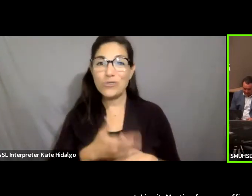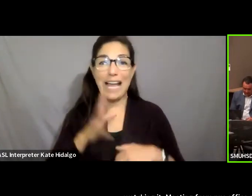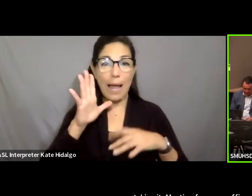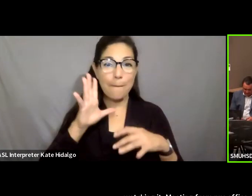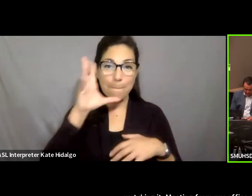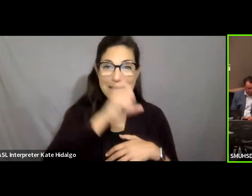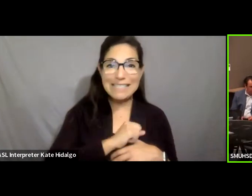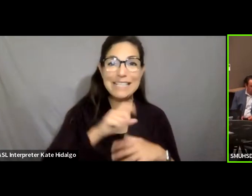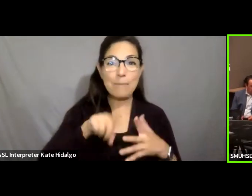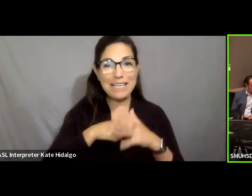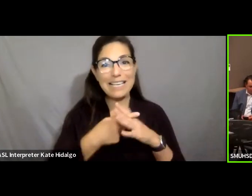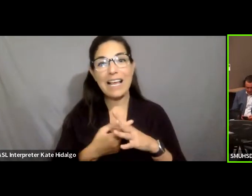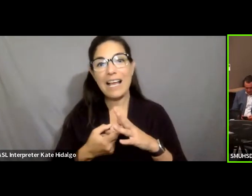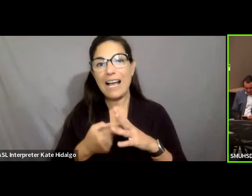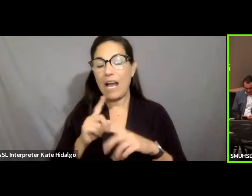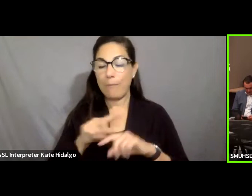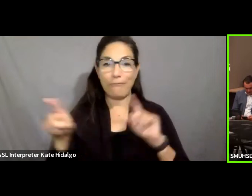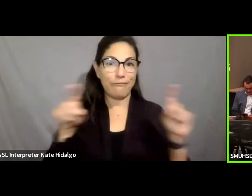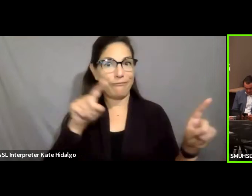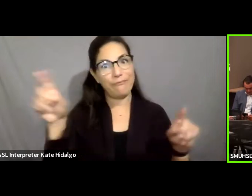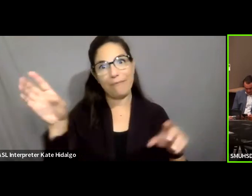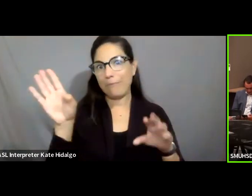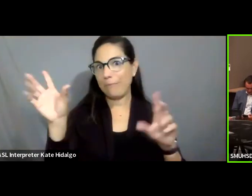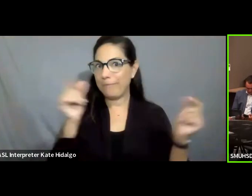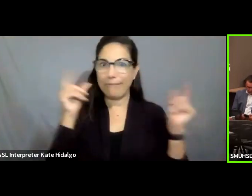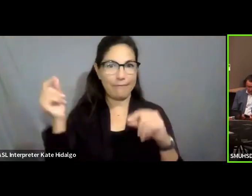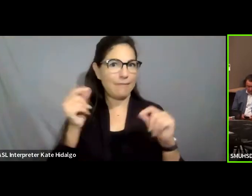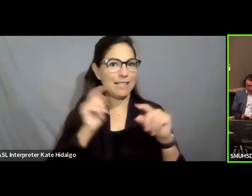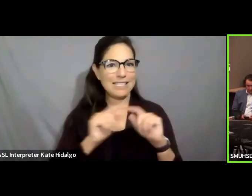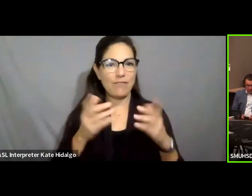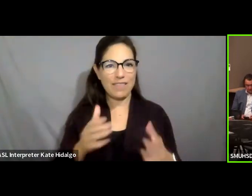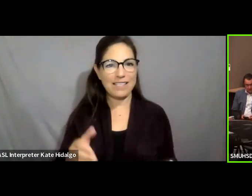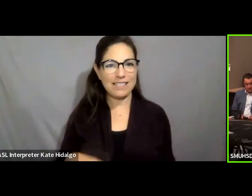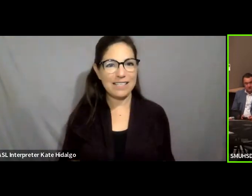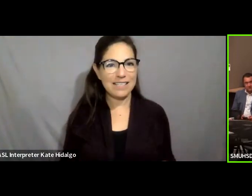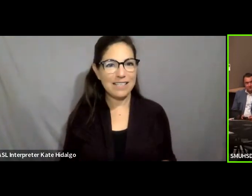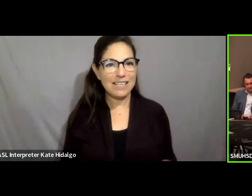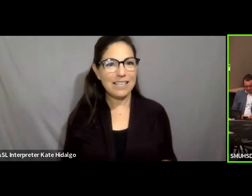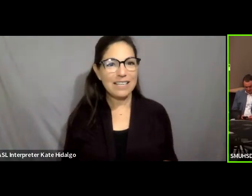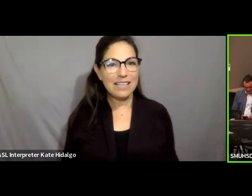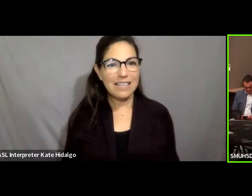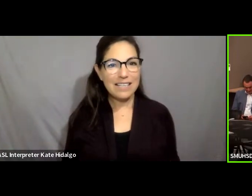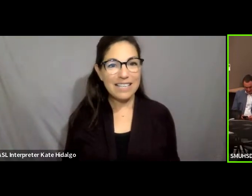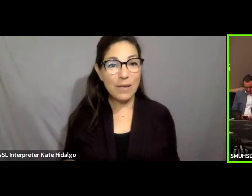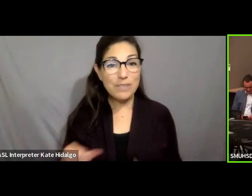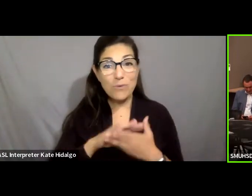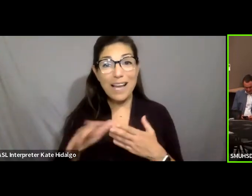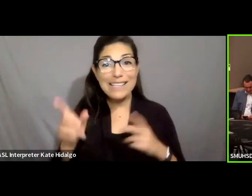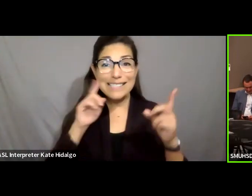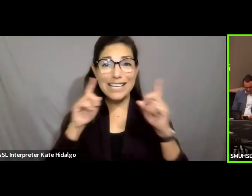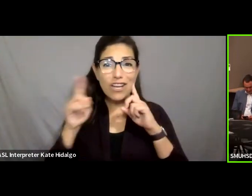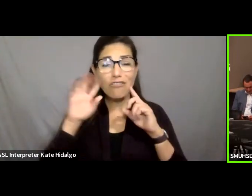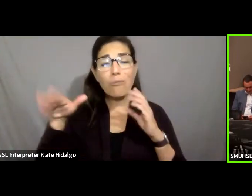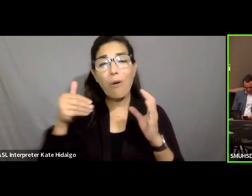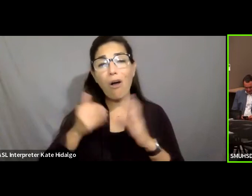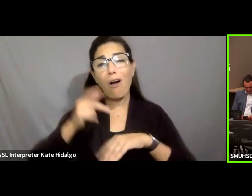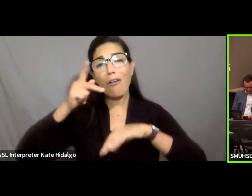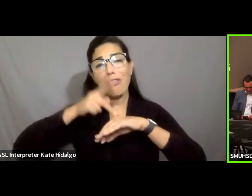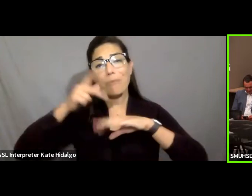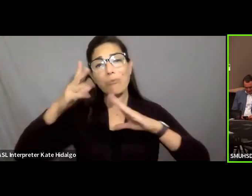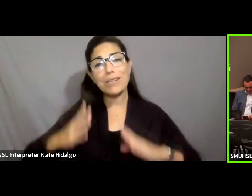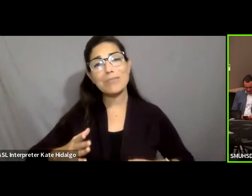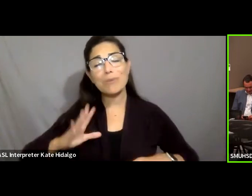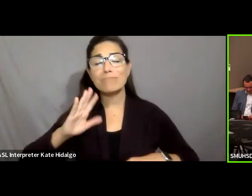I'm running 500 different ways, but almost empty. But it was so nice to hear from all the principals and